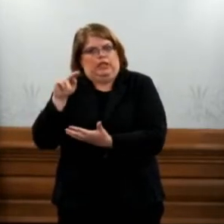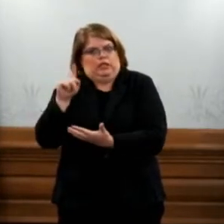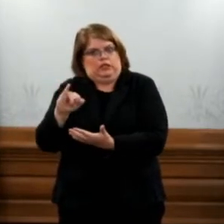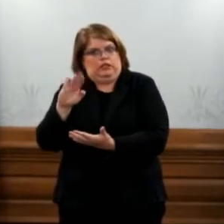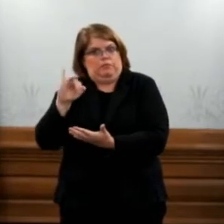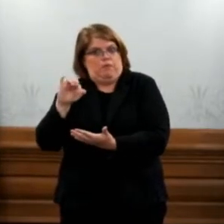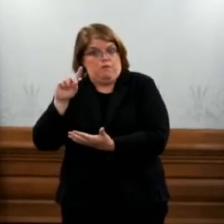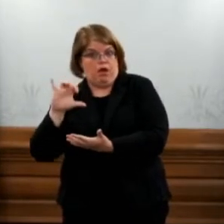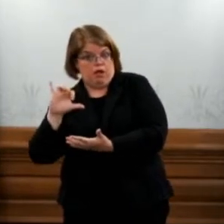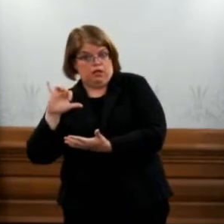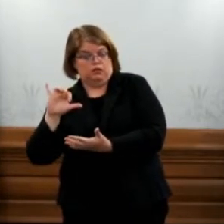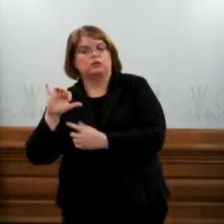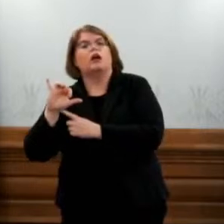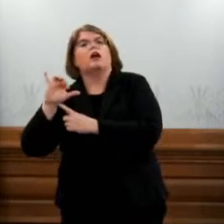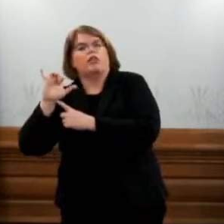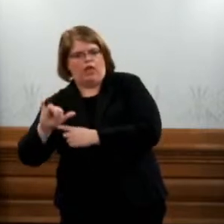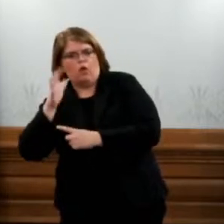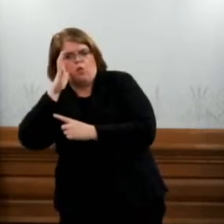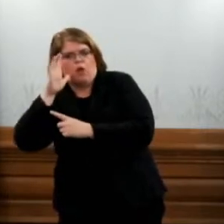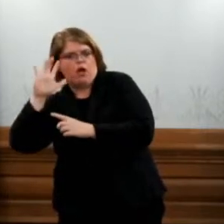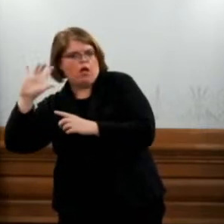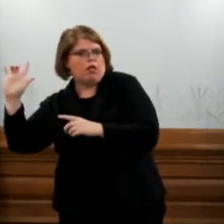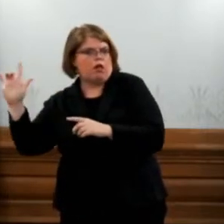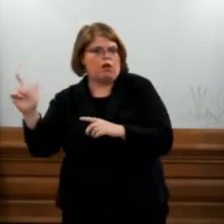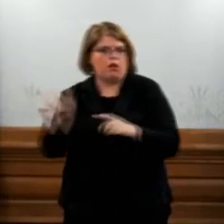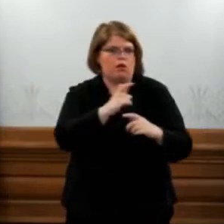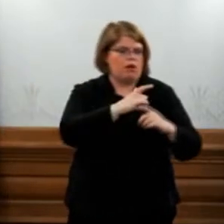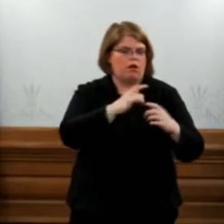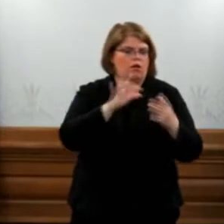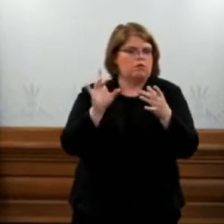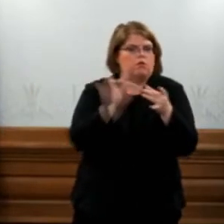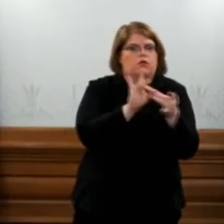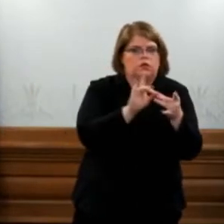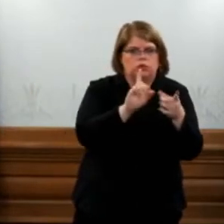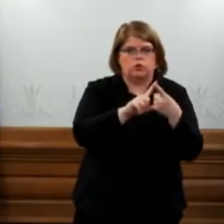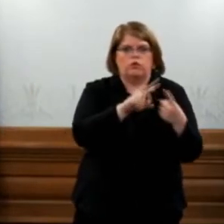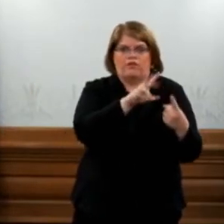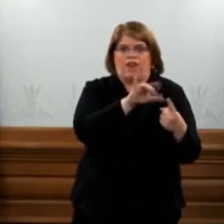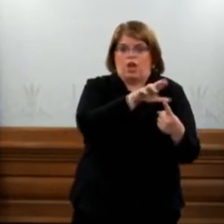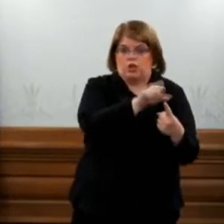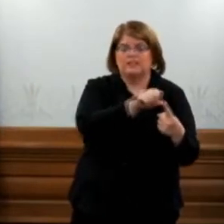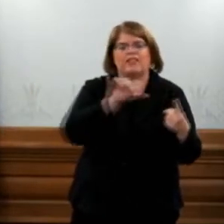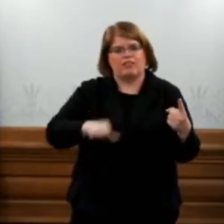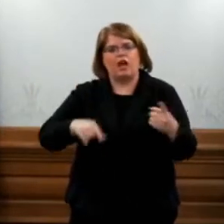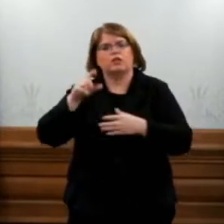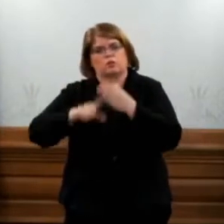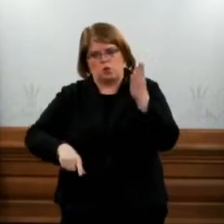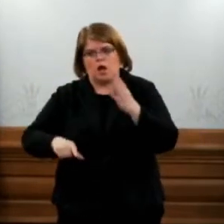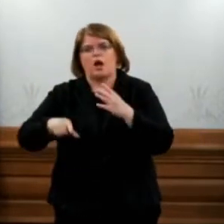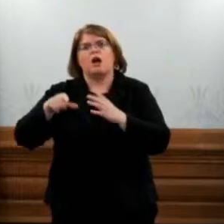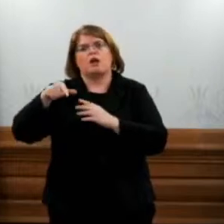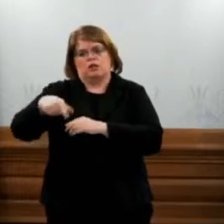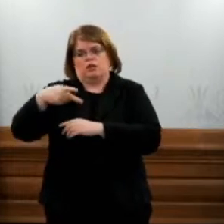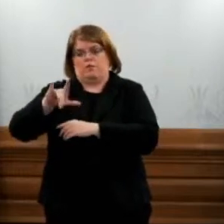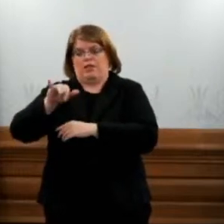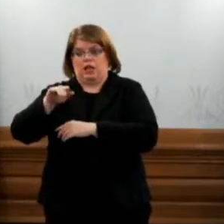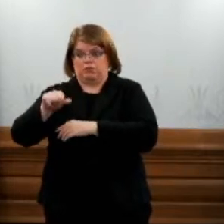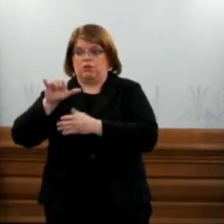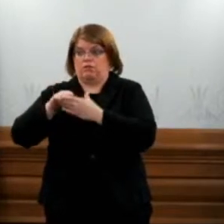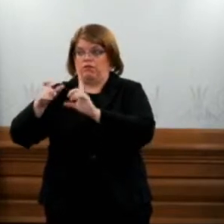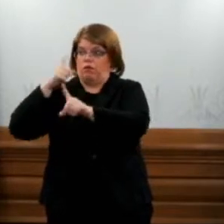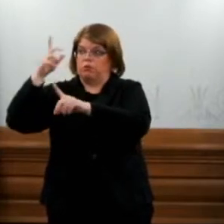heard, neutralizing antibodies. And that's what convalescent plasma has in it, is those neutralizing antibodies towards